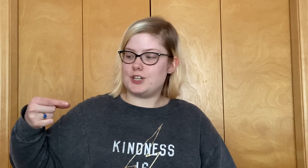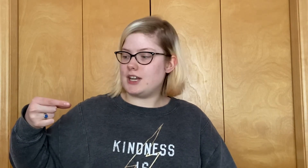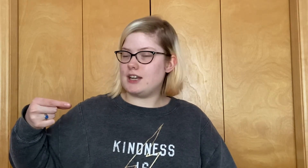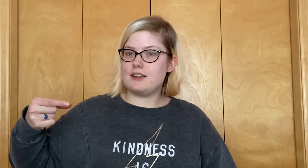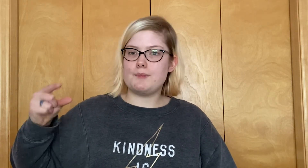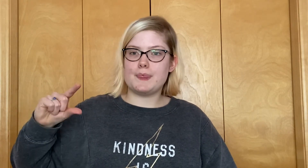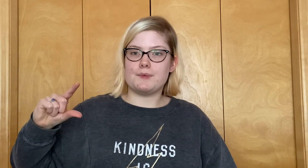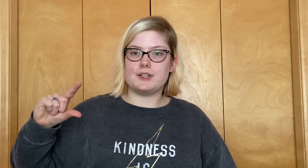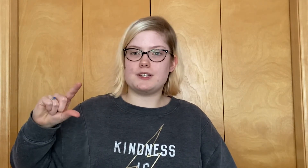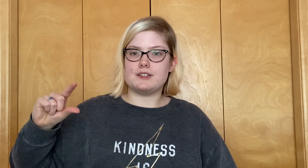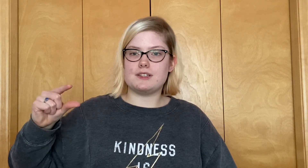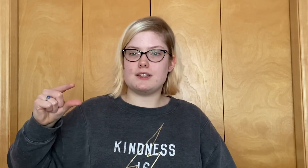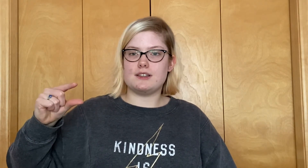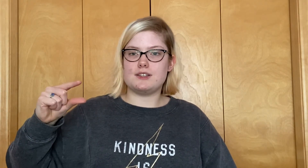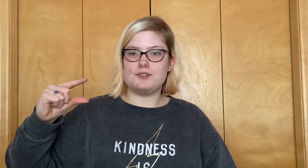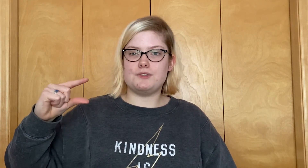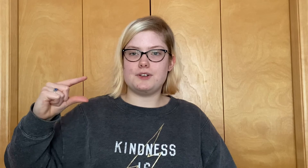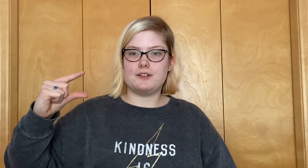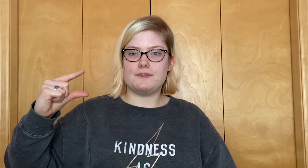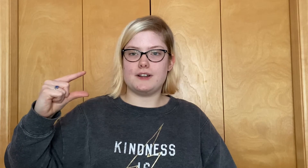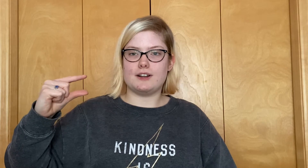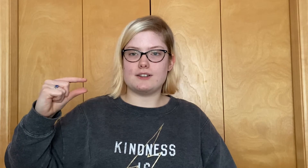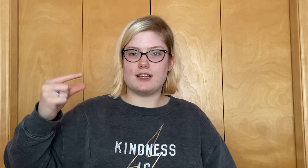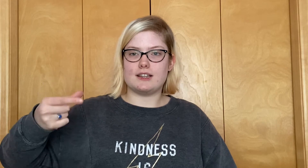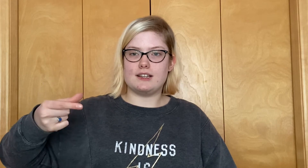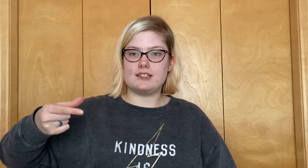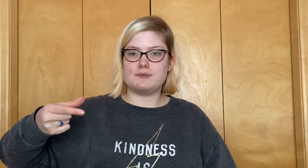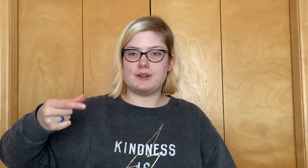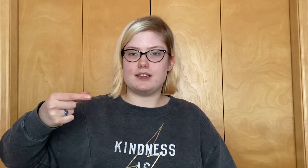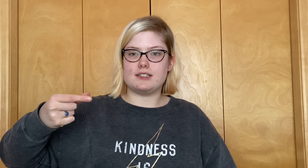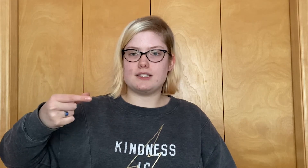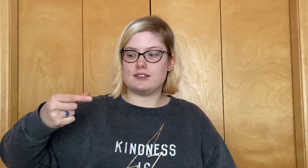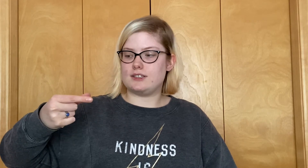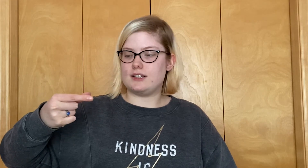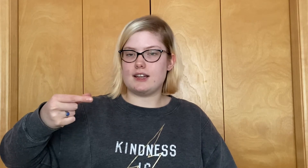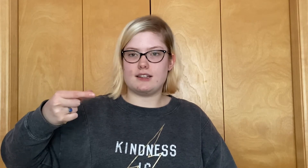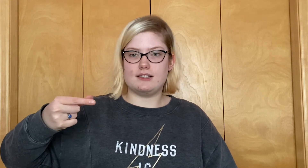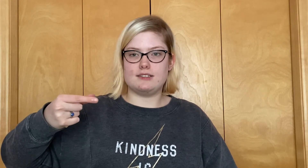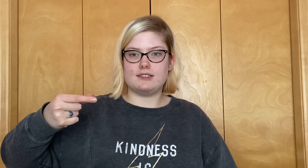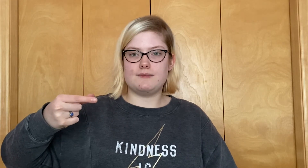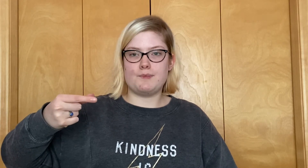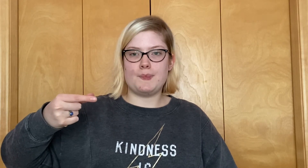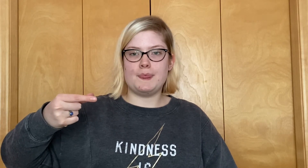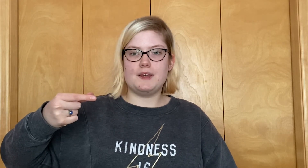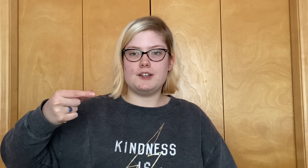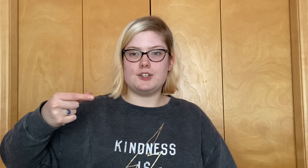G, which is two fingers like this, but it's tilted like this.